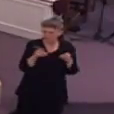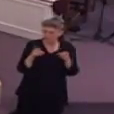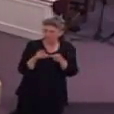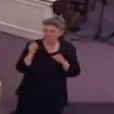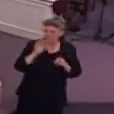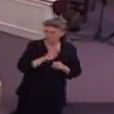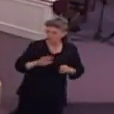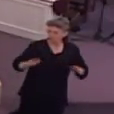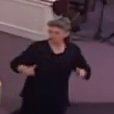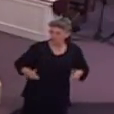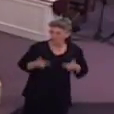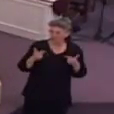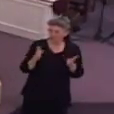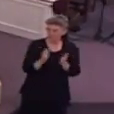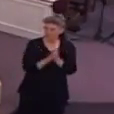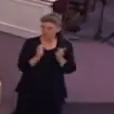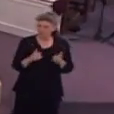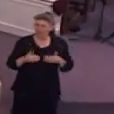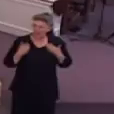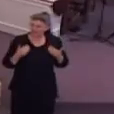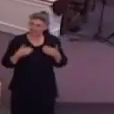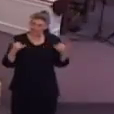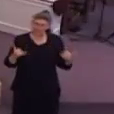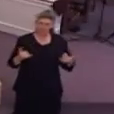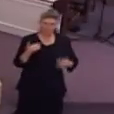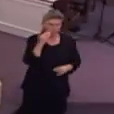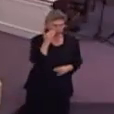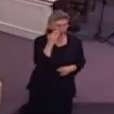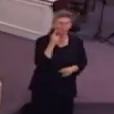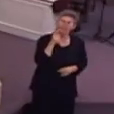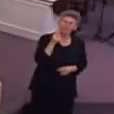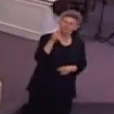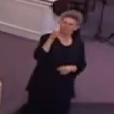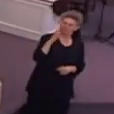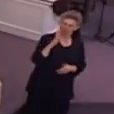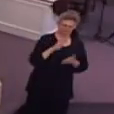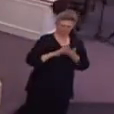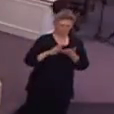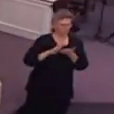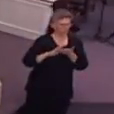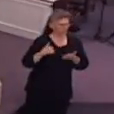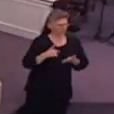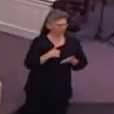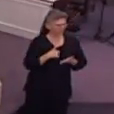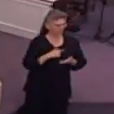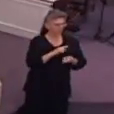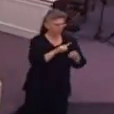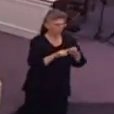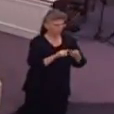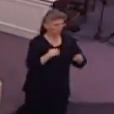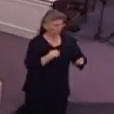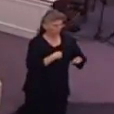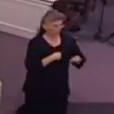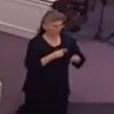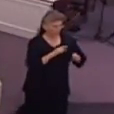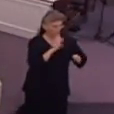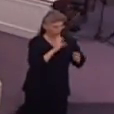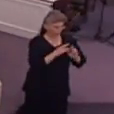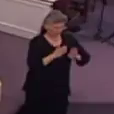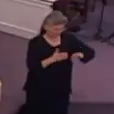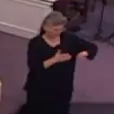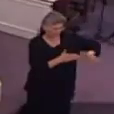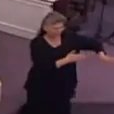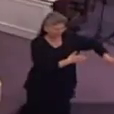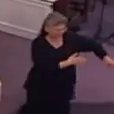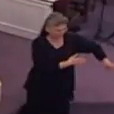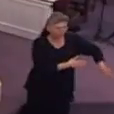life. Hallelujah. I'm glad today to know that He's a God that forgives us when we repent. I'm glad that He's a